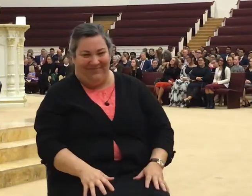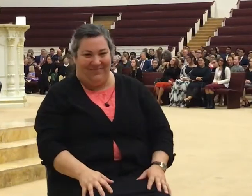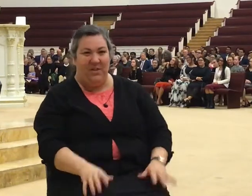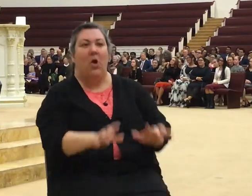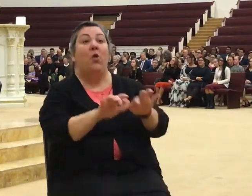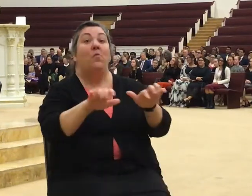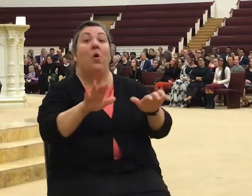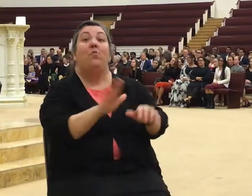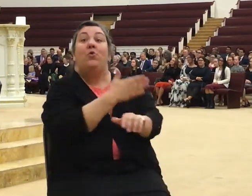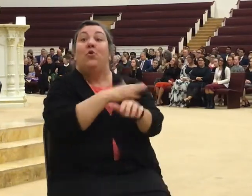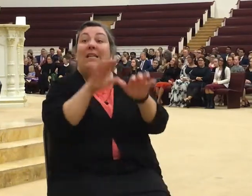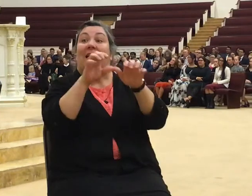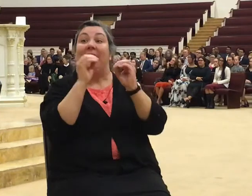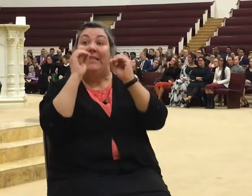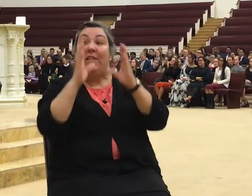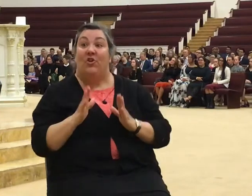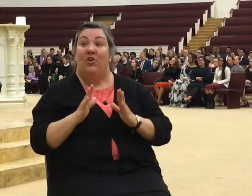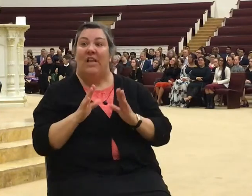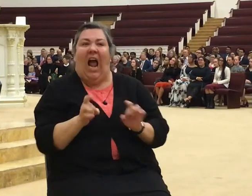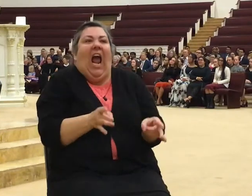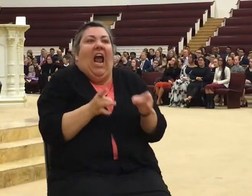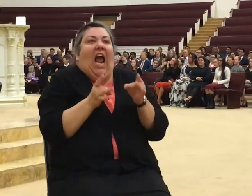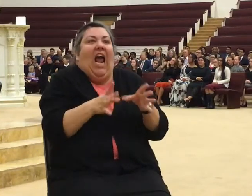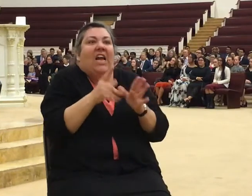Music teachers hate YouTube.